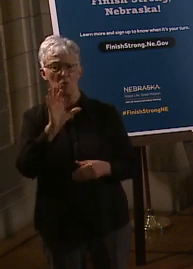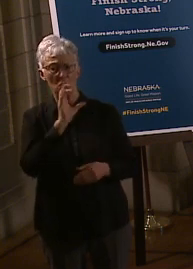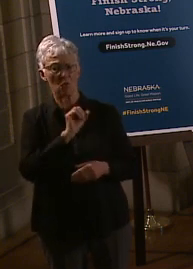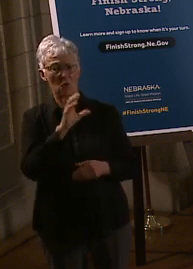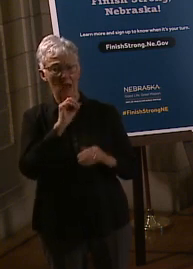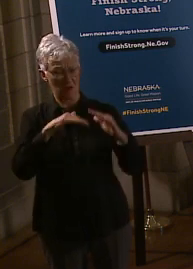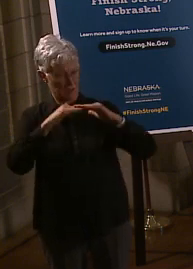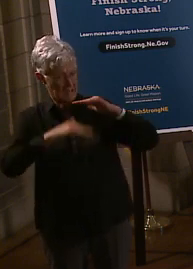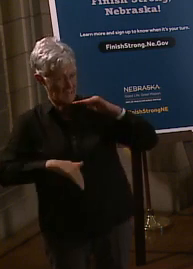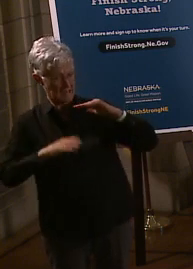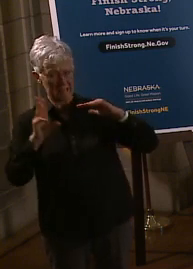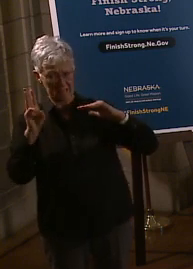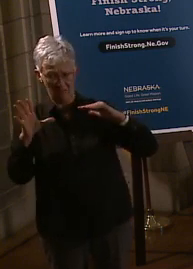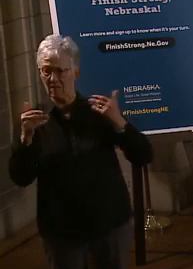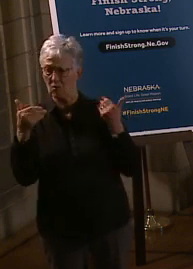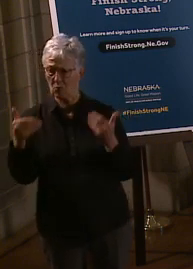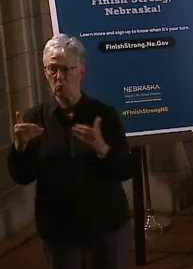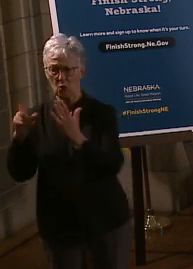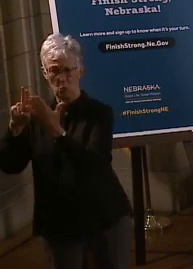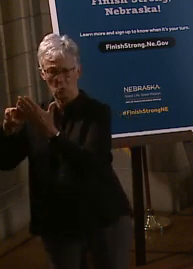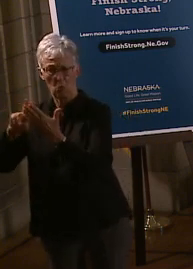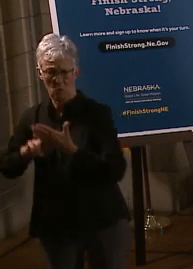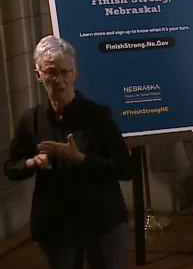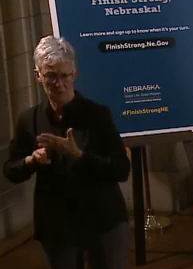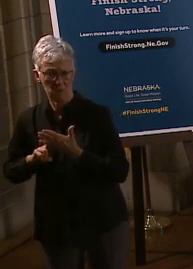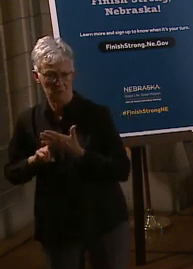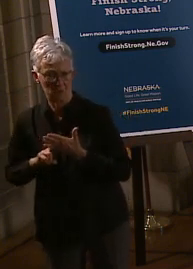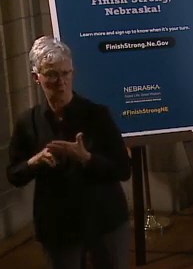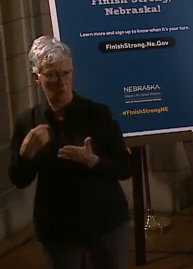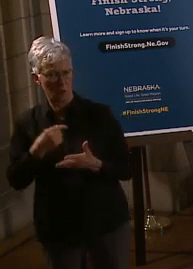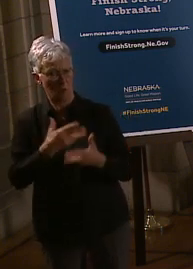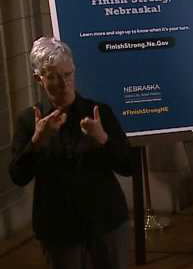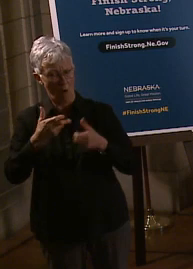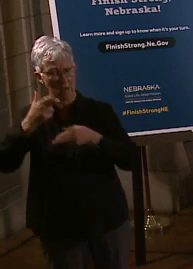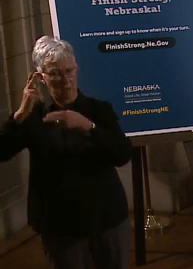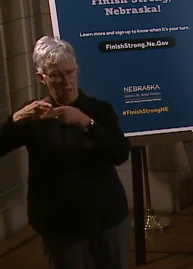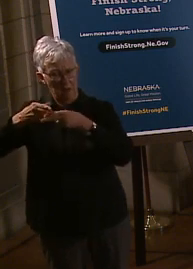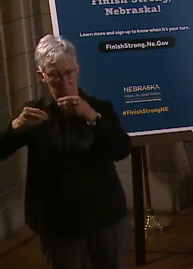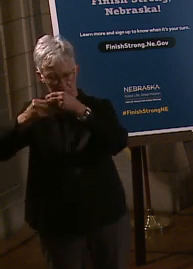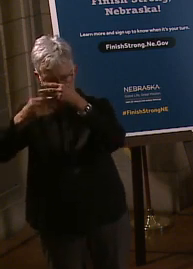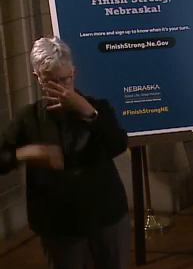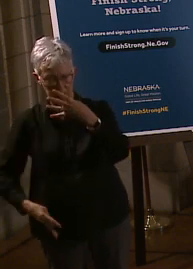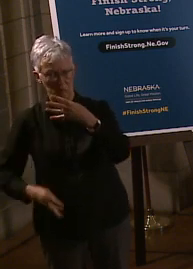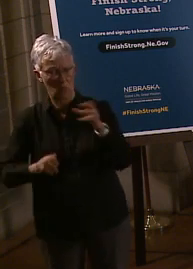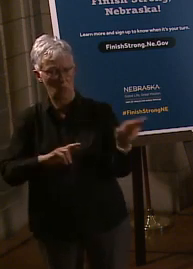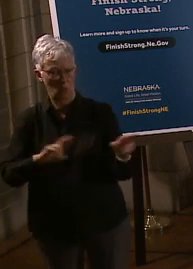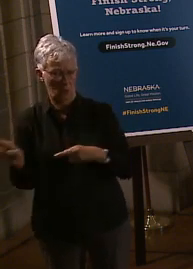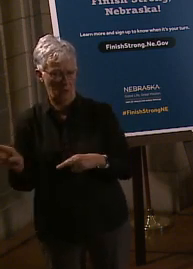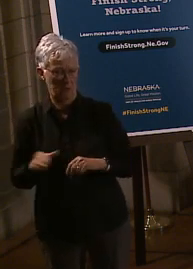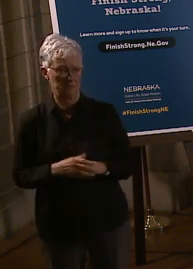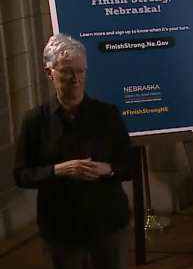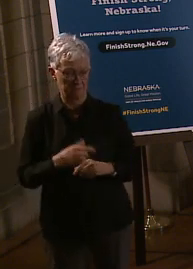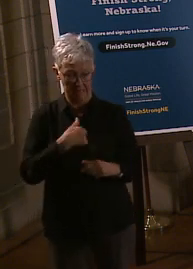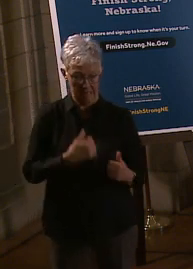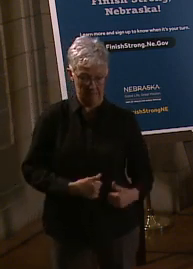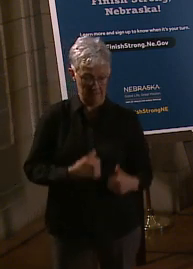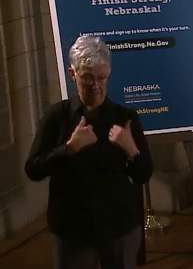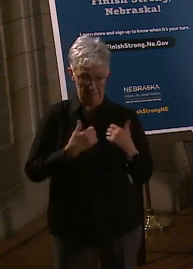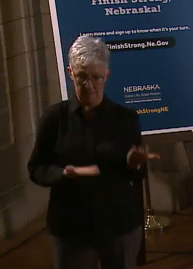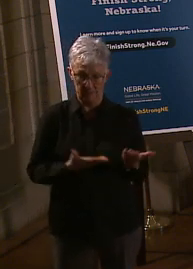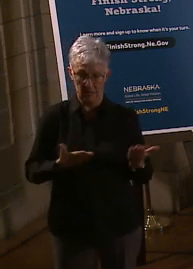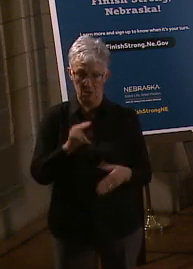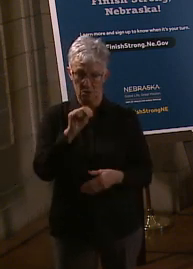folks. I know this is one of the great things that I feel about the state of Nebraska. You know, I'm a lifelong resident, and I always think